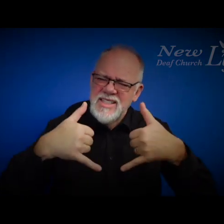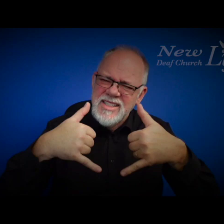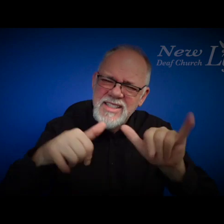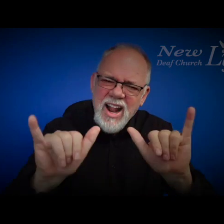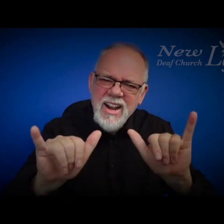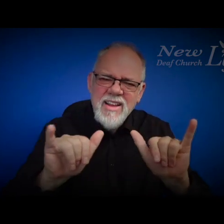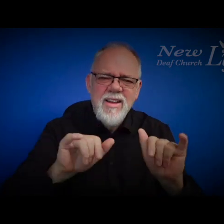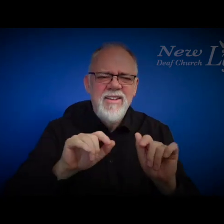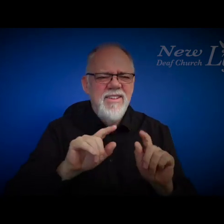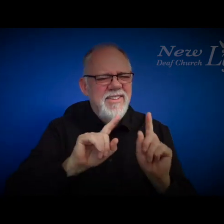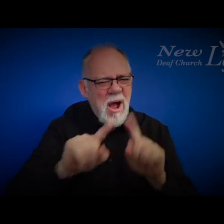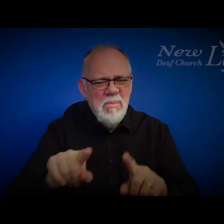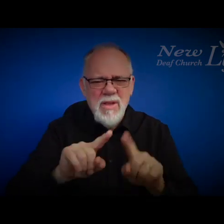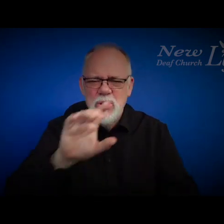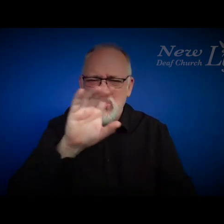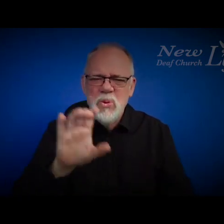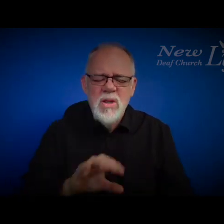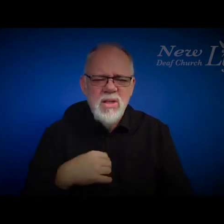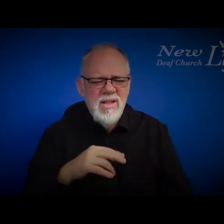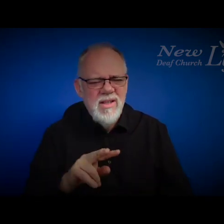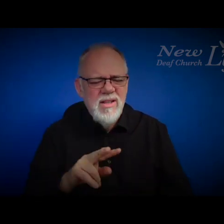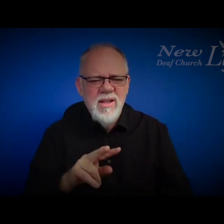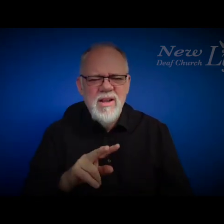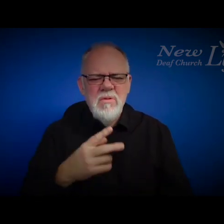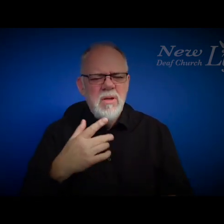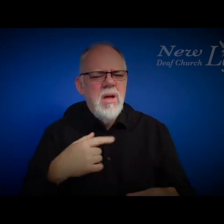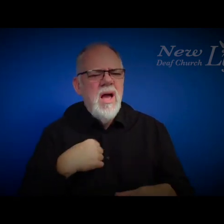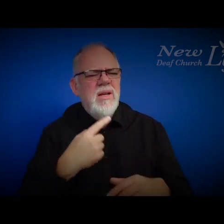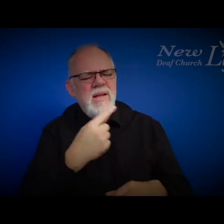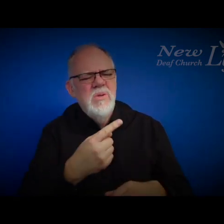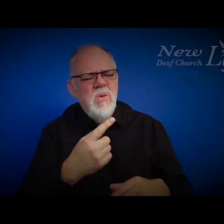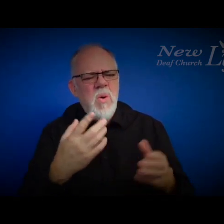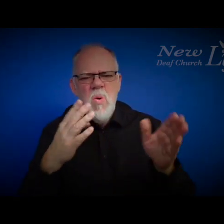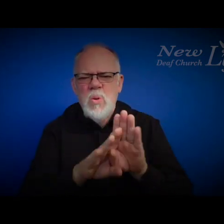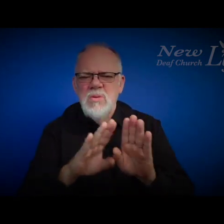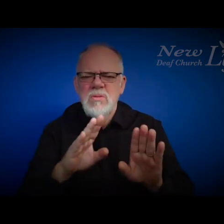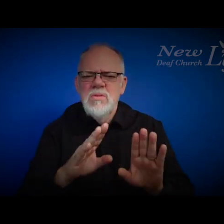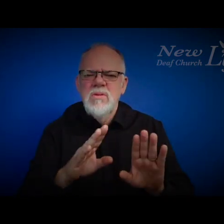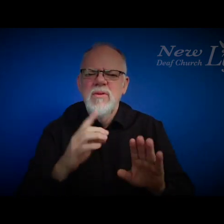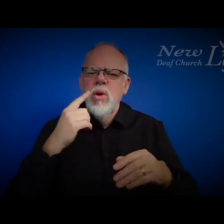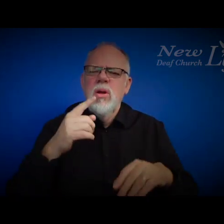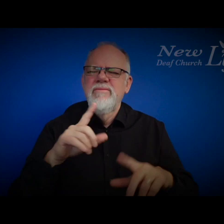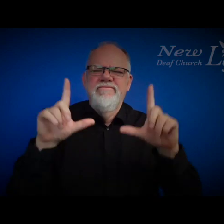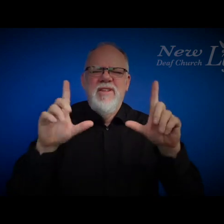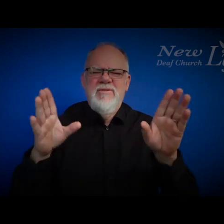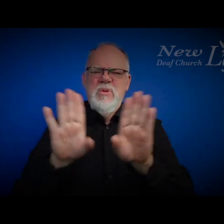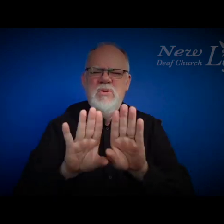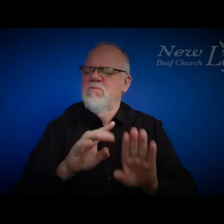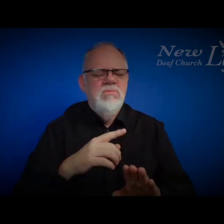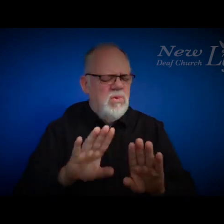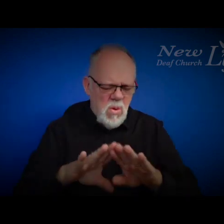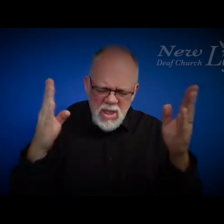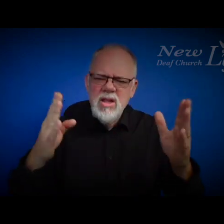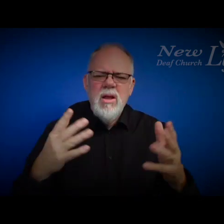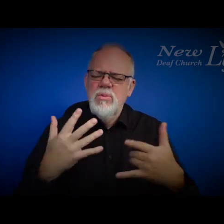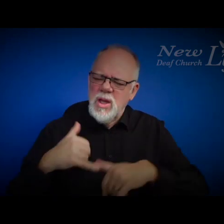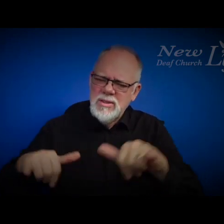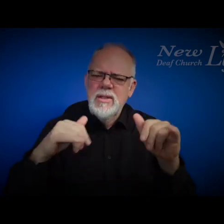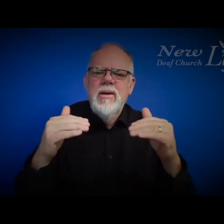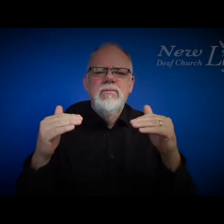body. Still, he was faithful to come for the Zoom church service. I told him, you don't have to get your own.